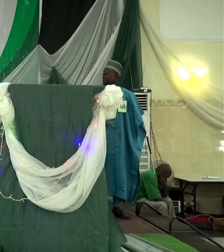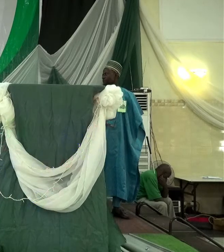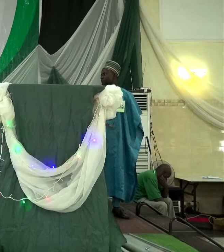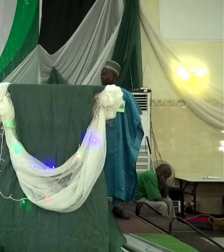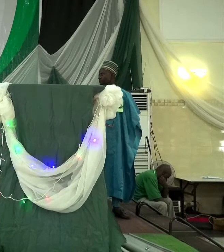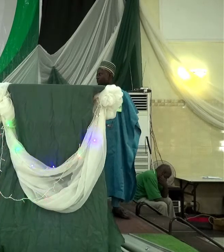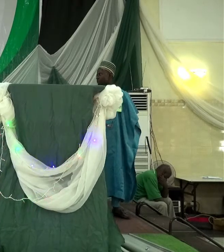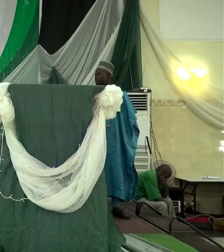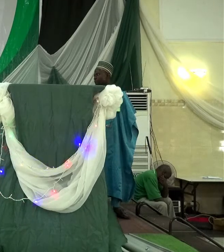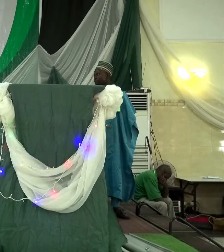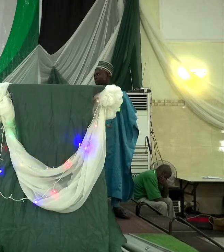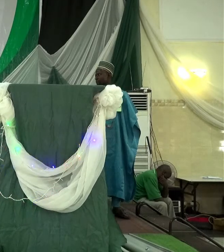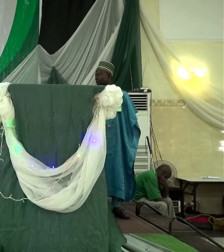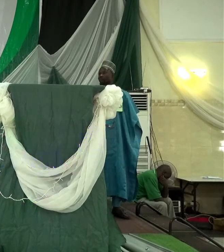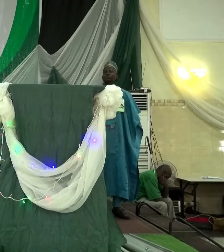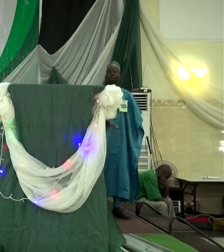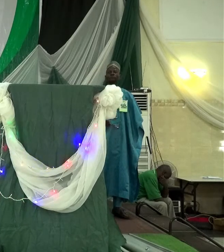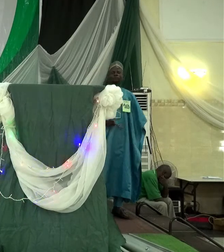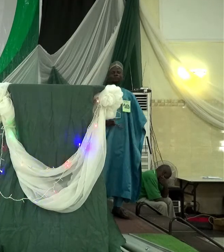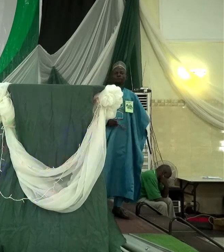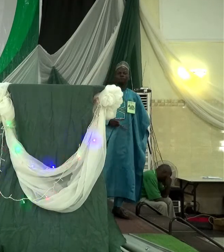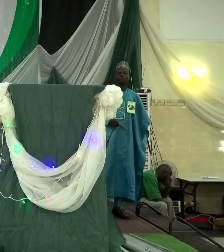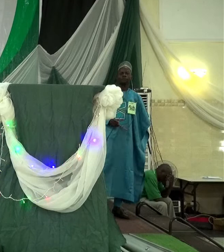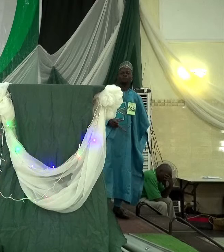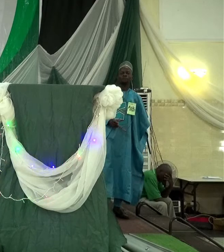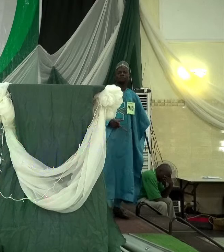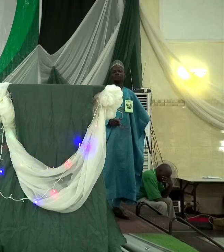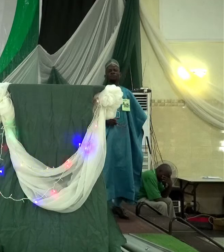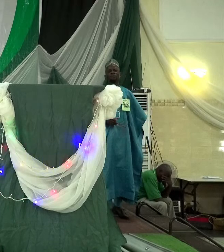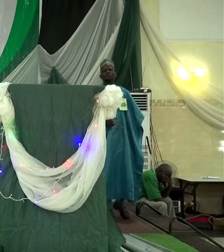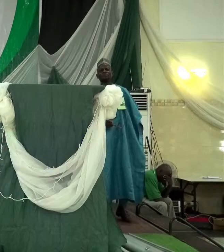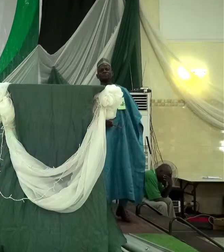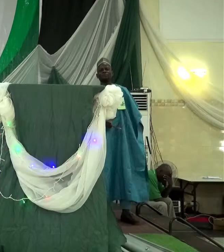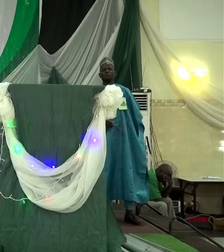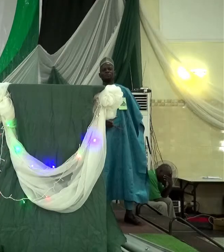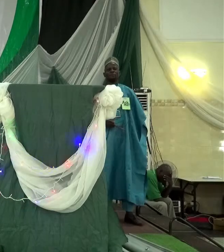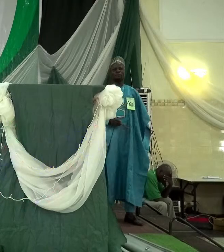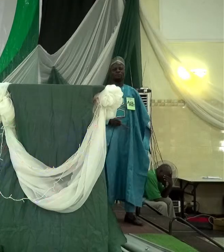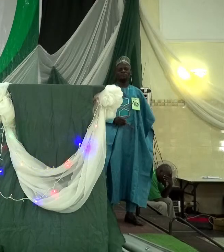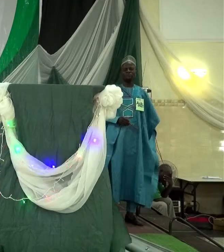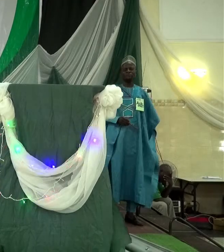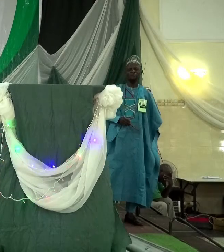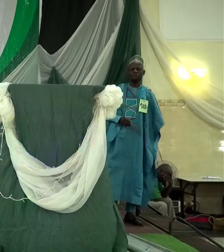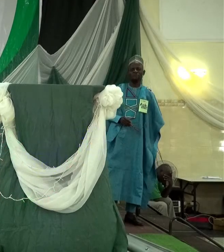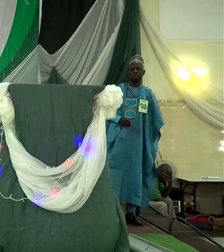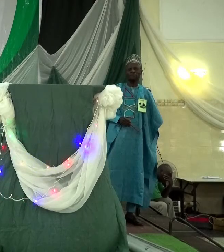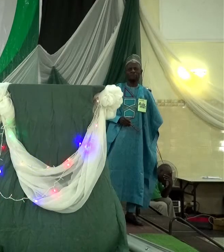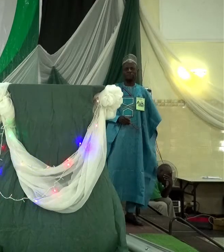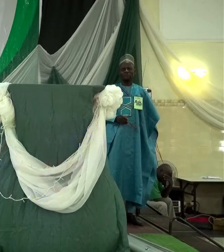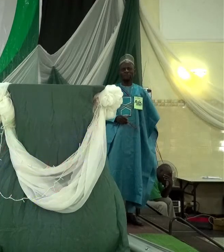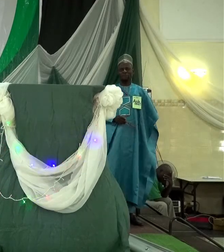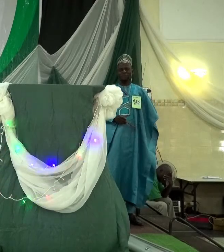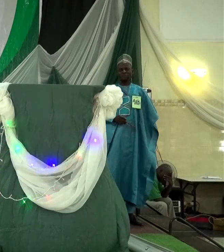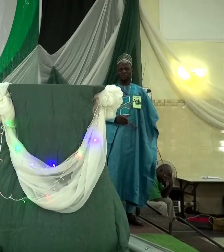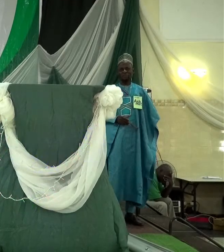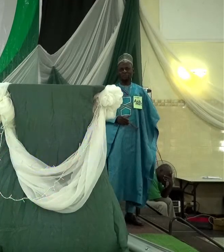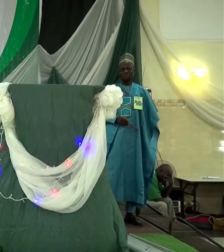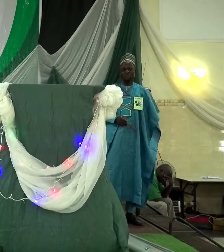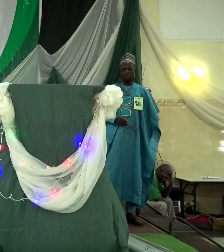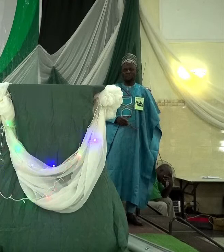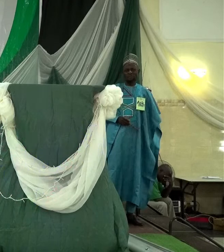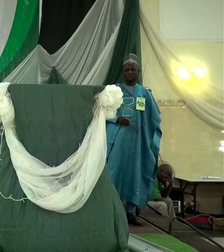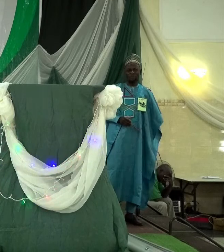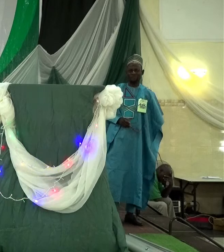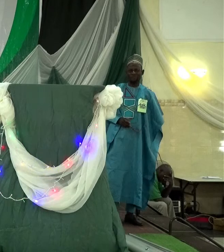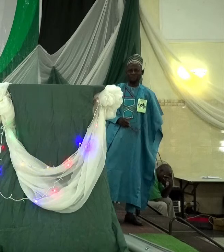Yaya, Executive Secretary, Ms. Wen, Retired Justice M.A. Abbas, Are Balogun Bamufi Ibadan. Mother of the Day,